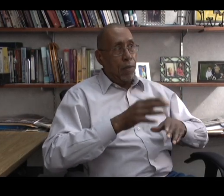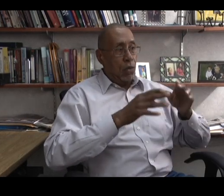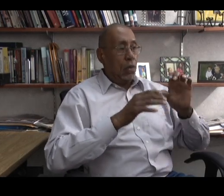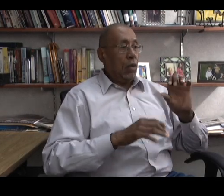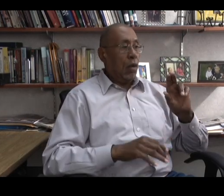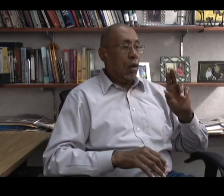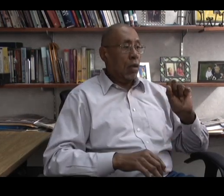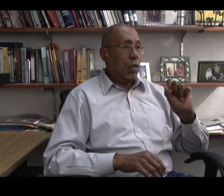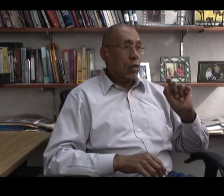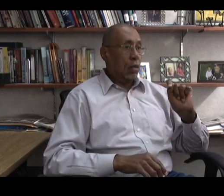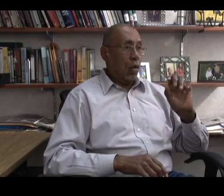a